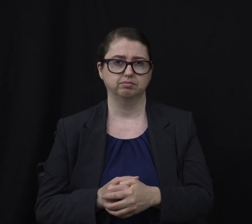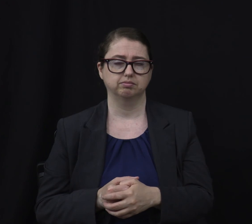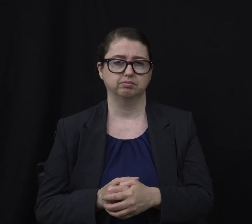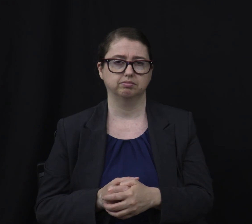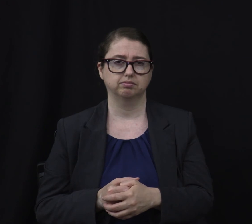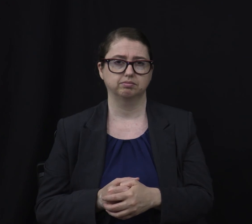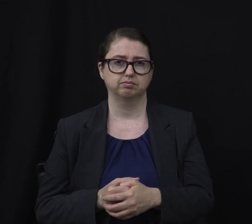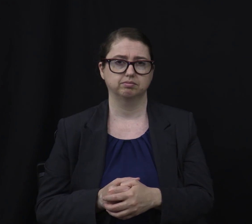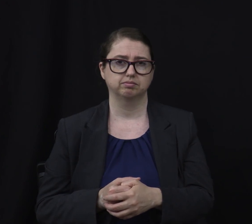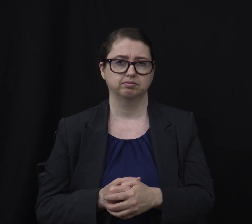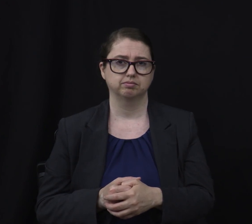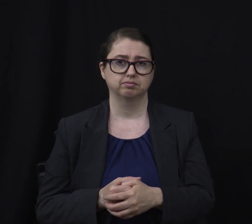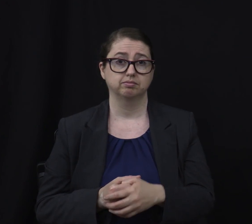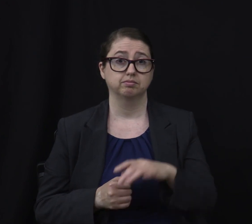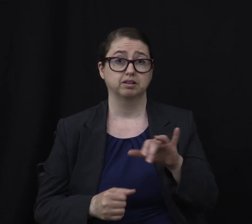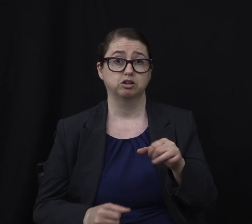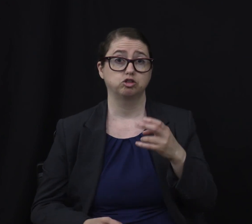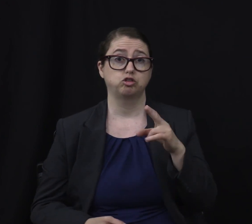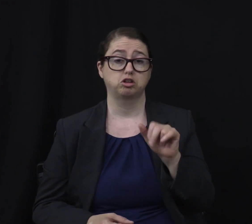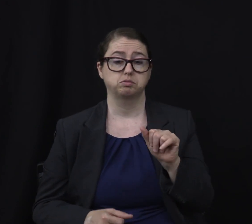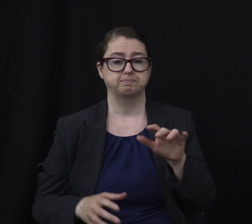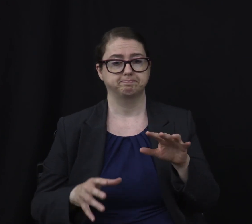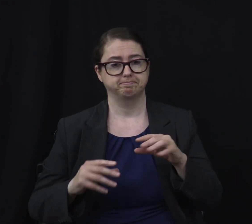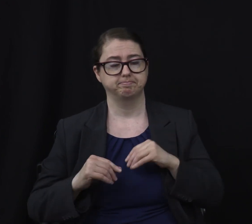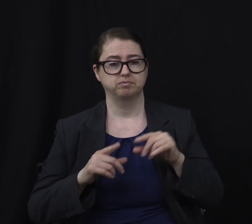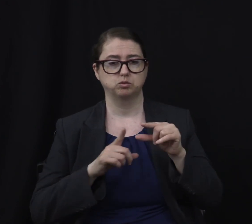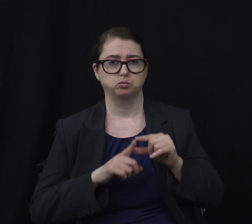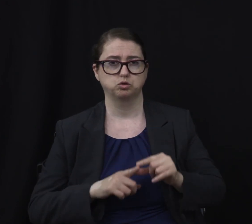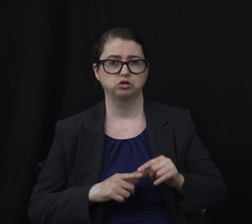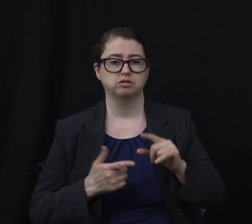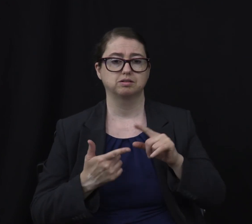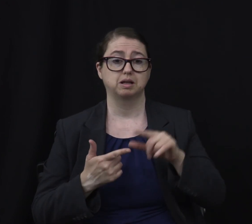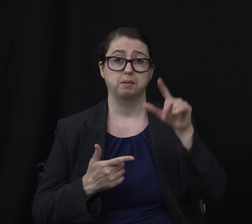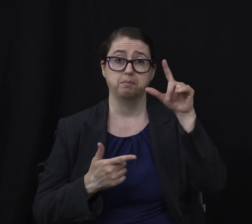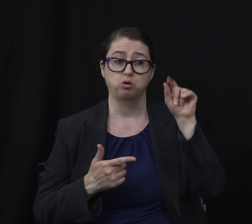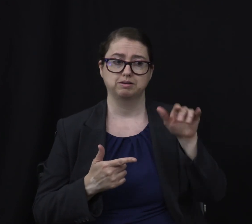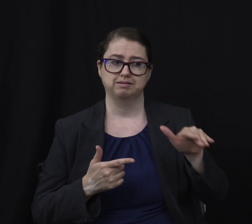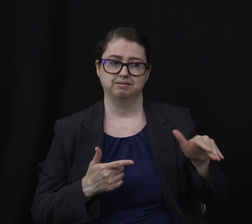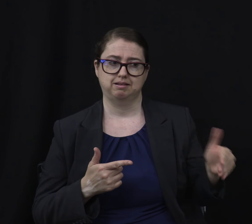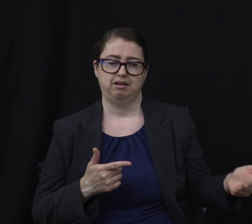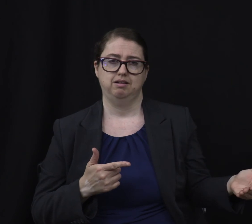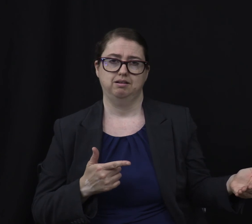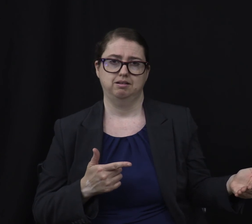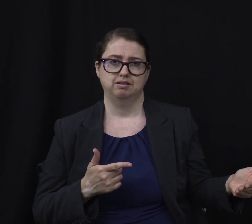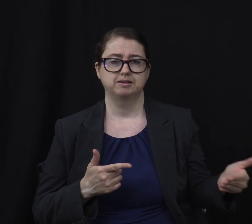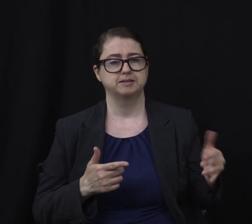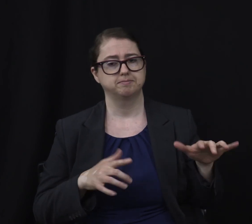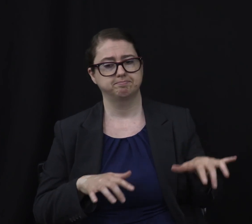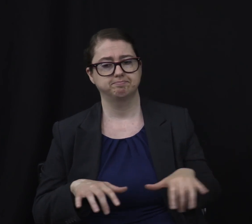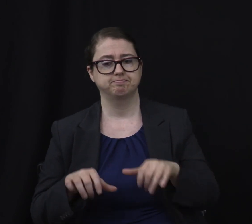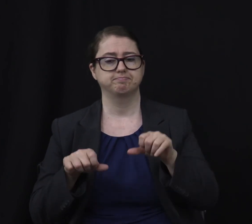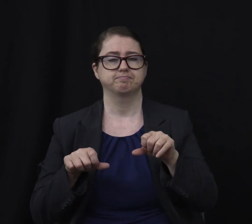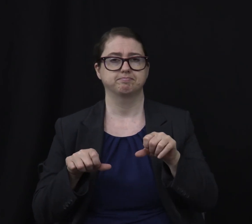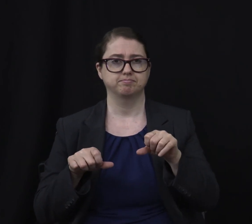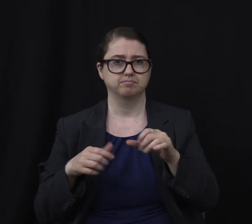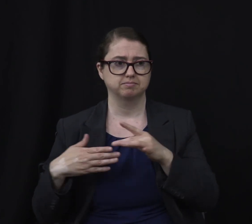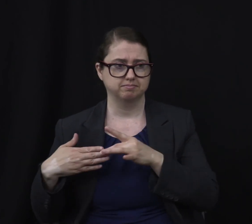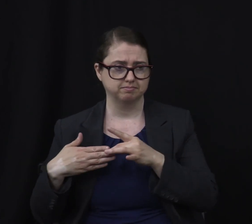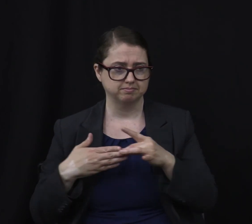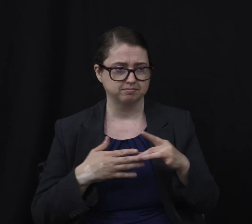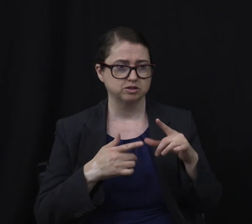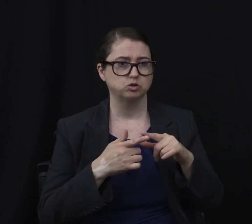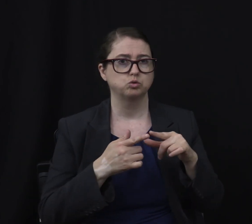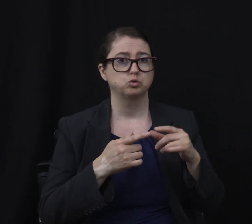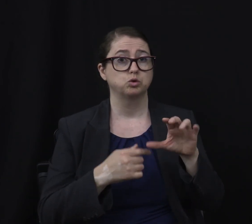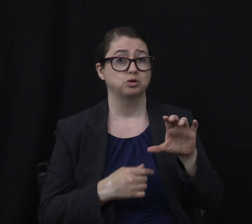So Joshua takes these words. Moses dies, and they get to the borders of Canaan. And in Joshua chapter 1,